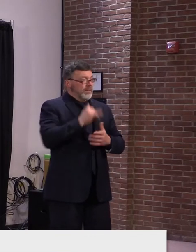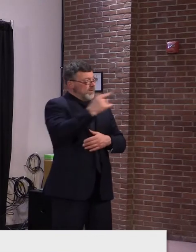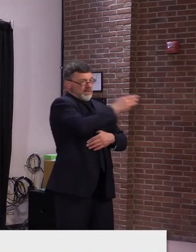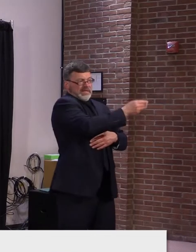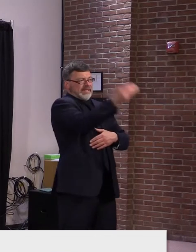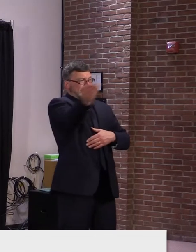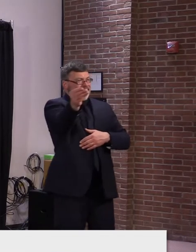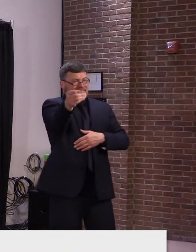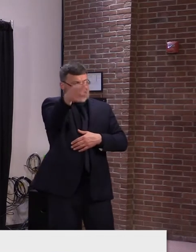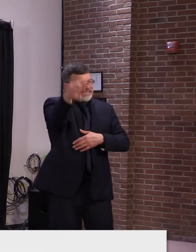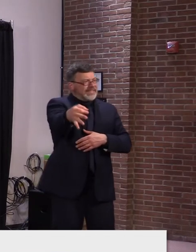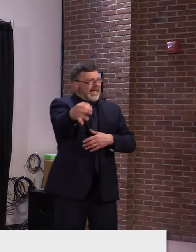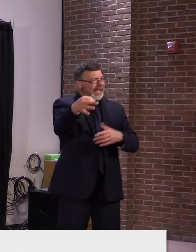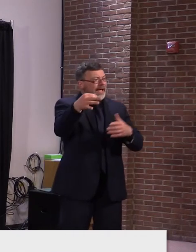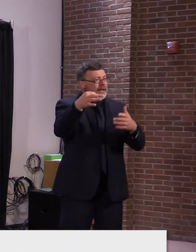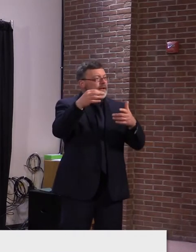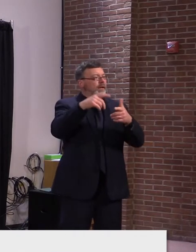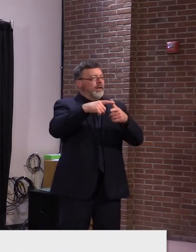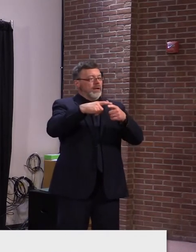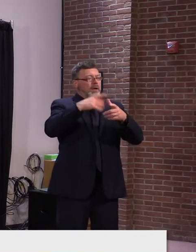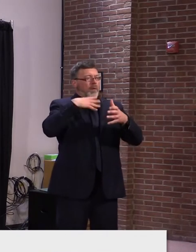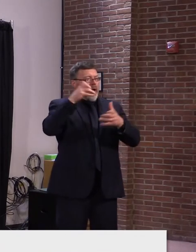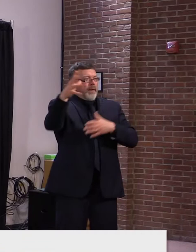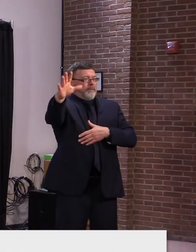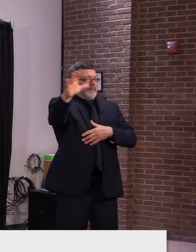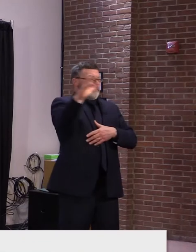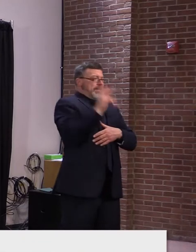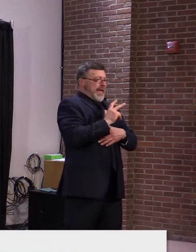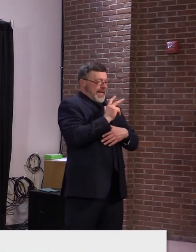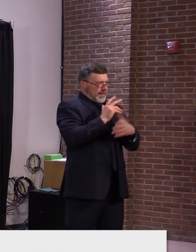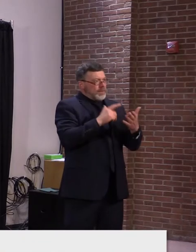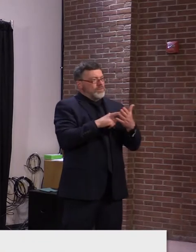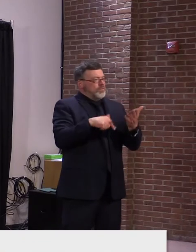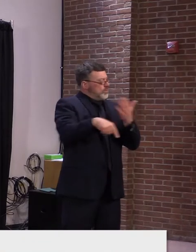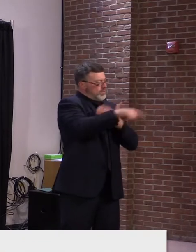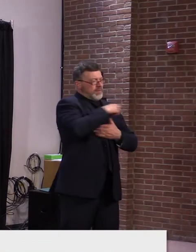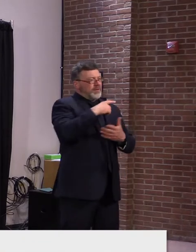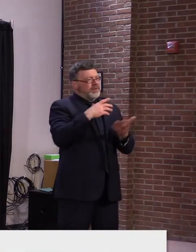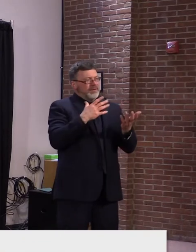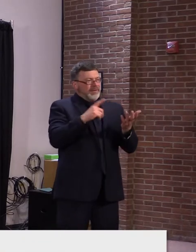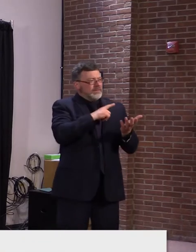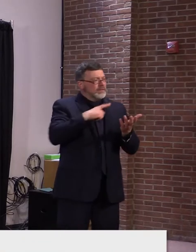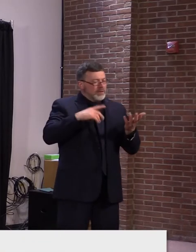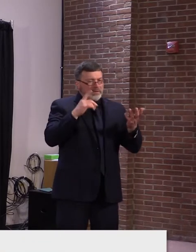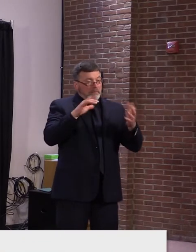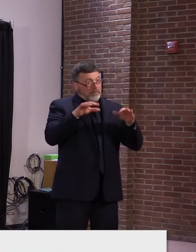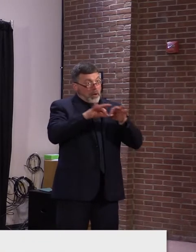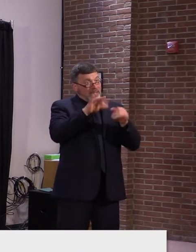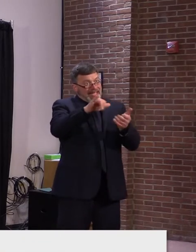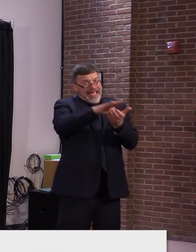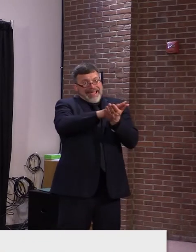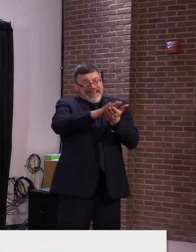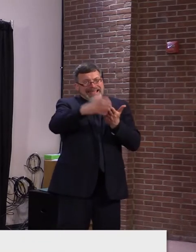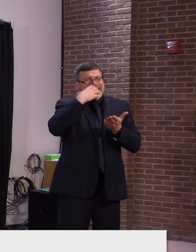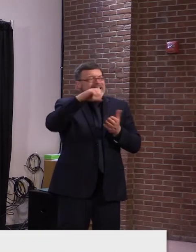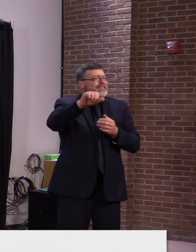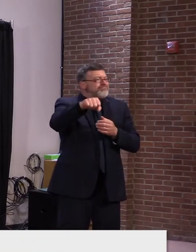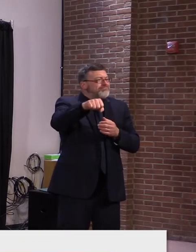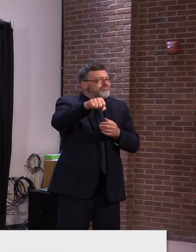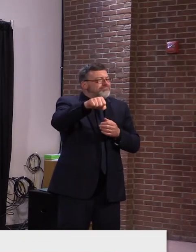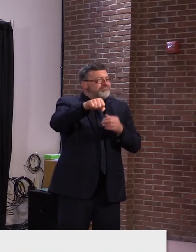how you feel about the clean heat standard. Whatever the PUC does, it needs to come back from